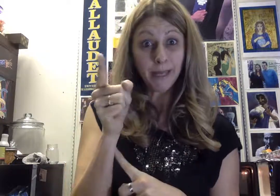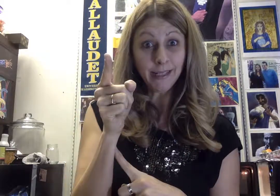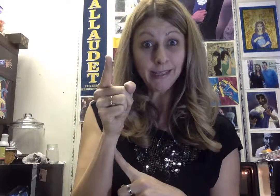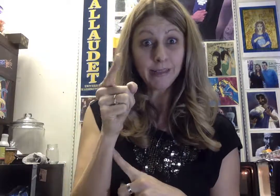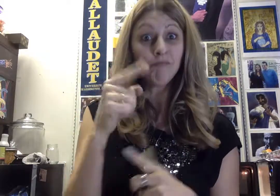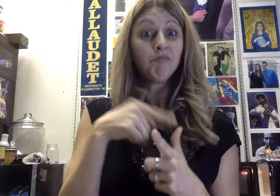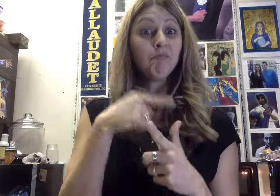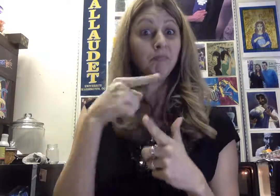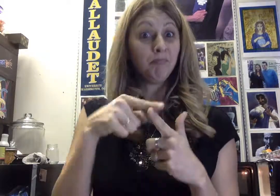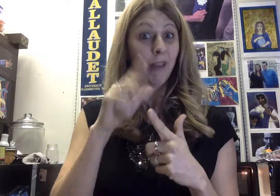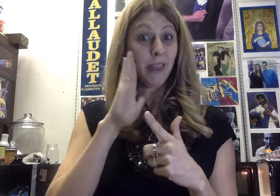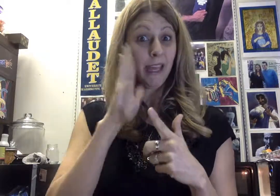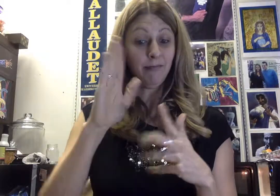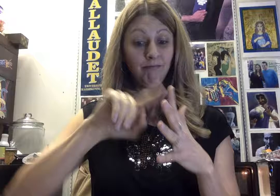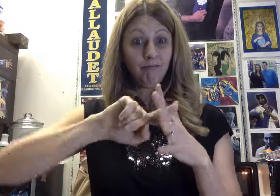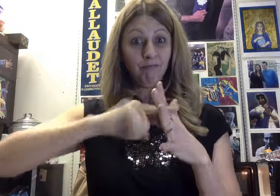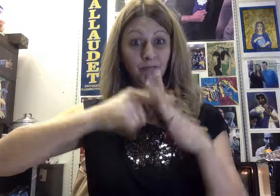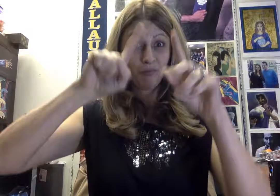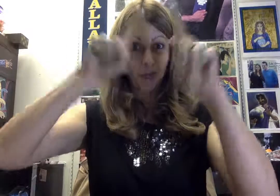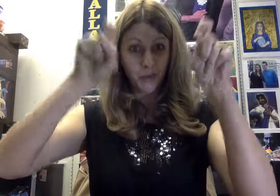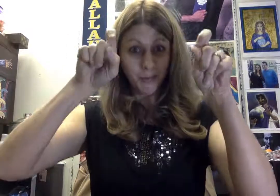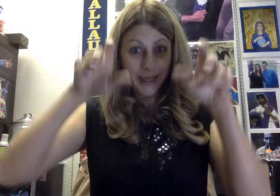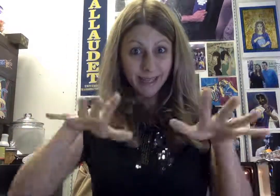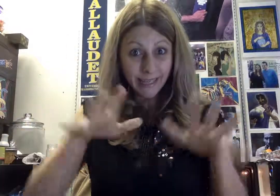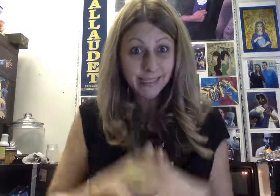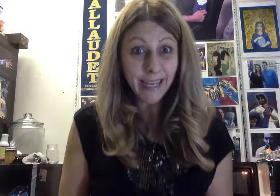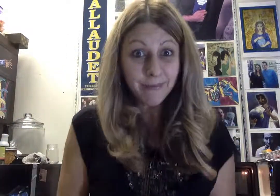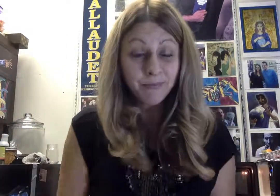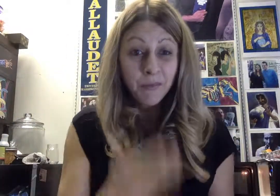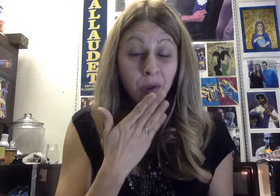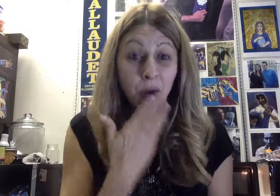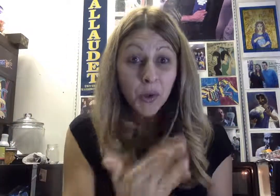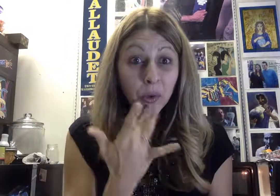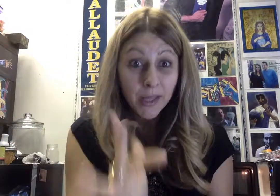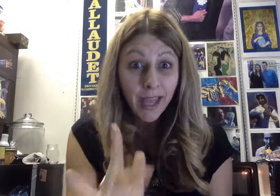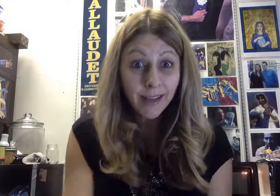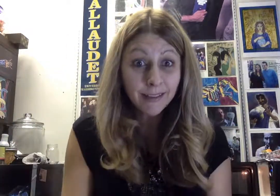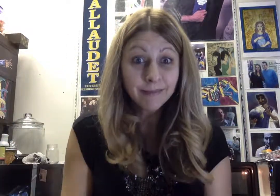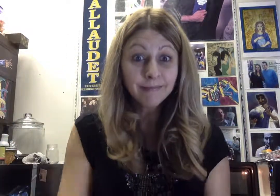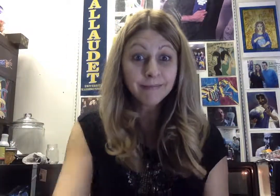minutes, and then we will begin the exam. Good luck!